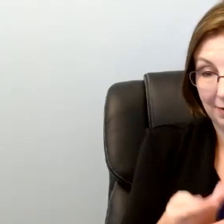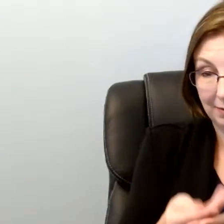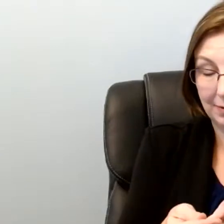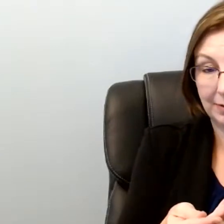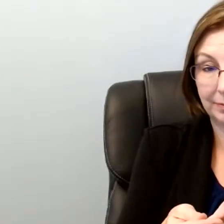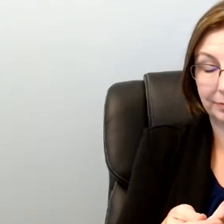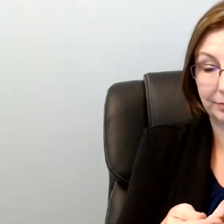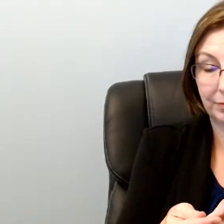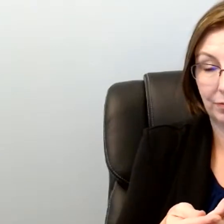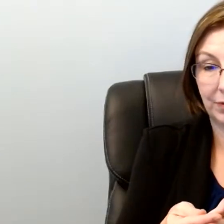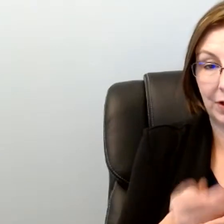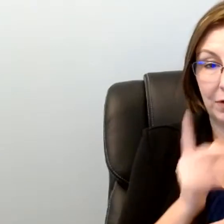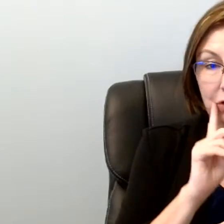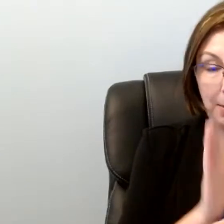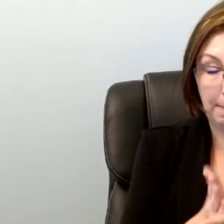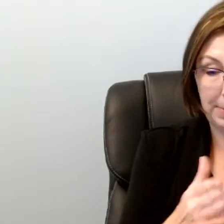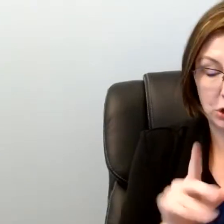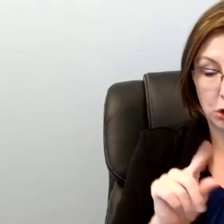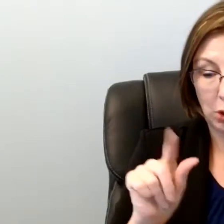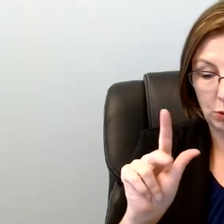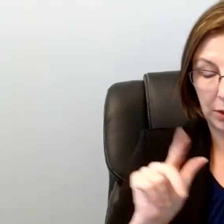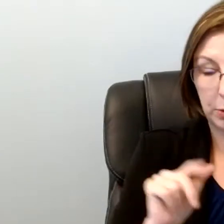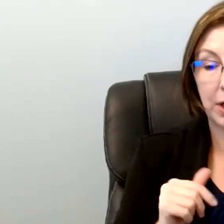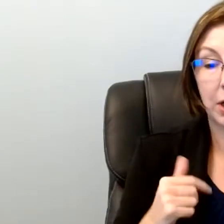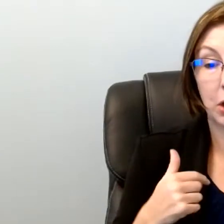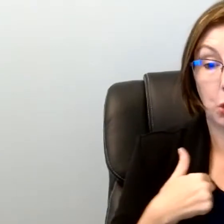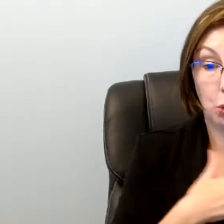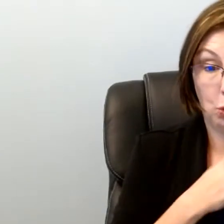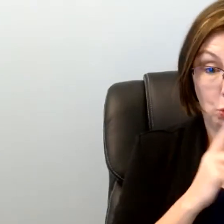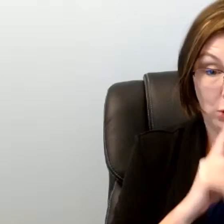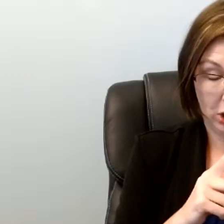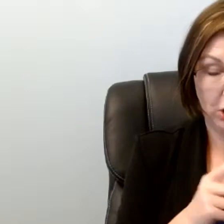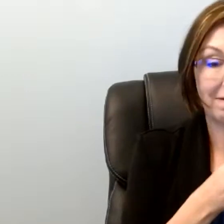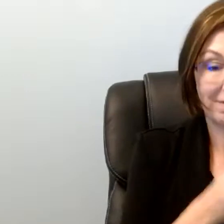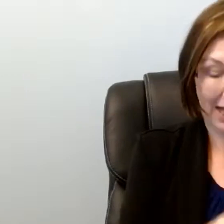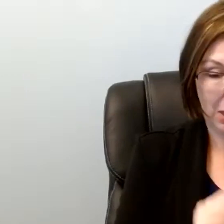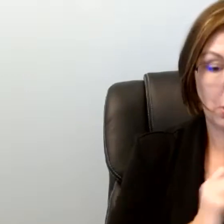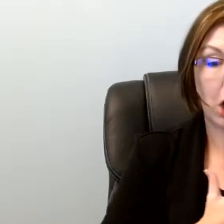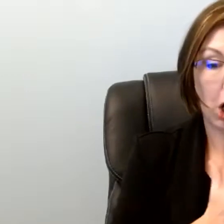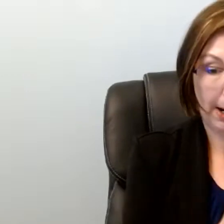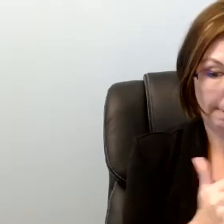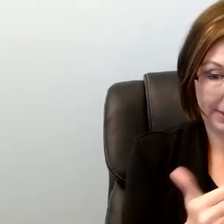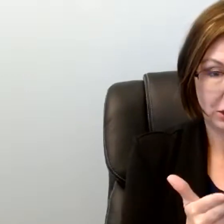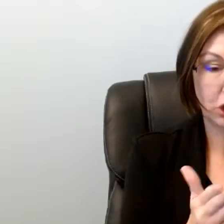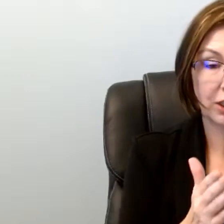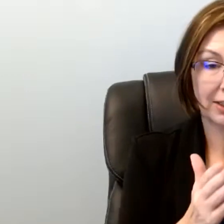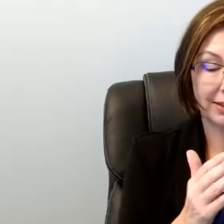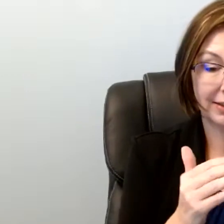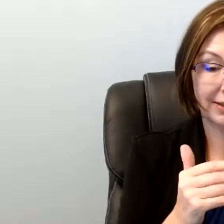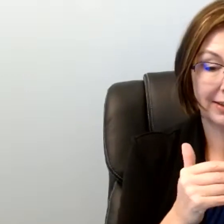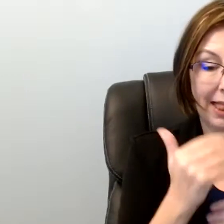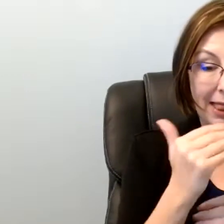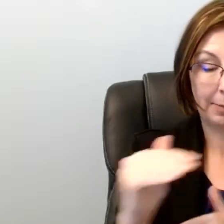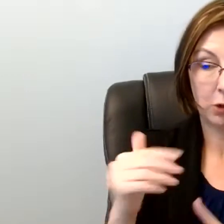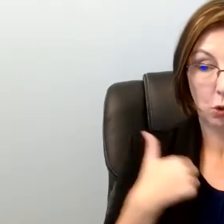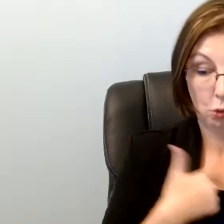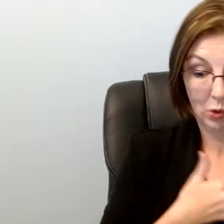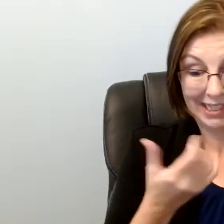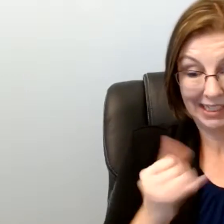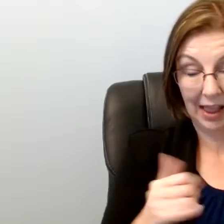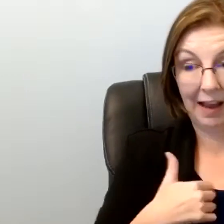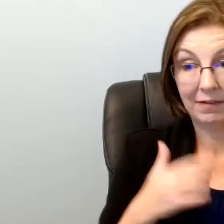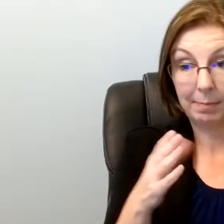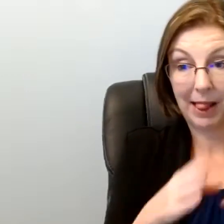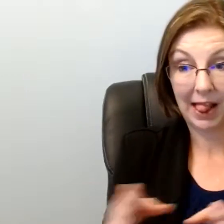2023 fiscal year budget. We are operating within our budgeted amount. There are still additional activities